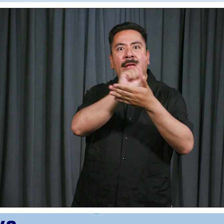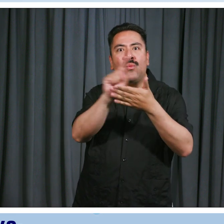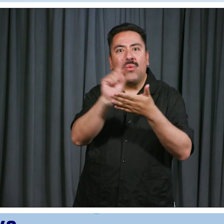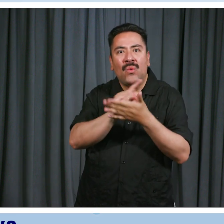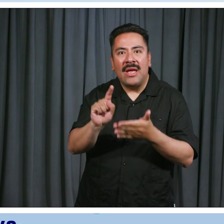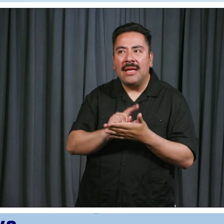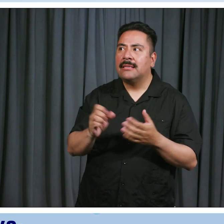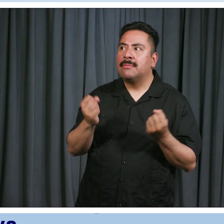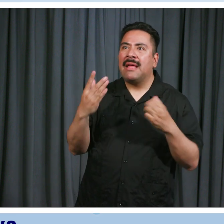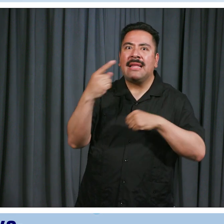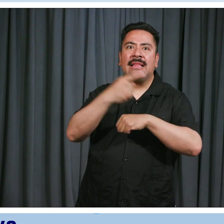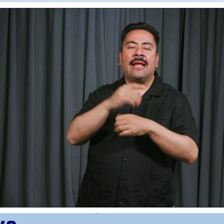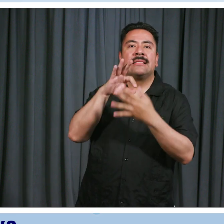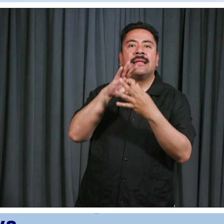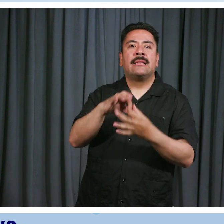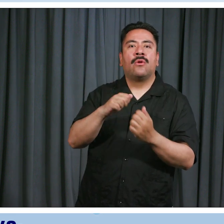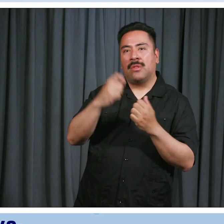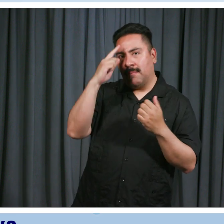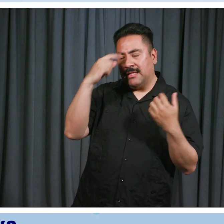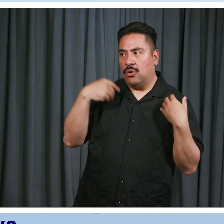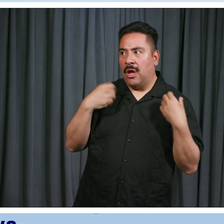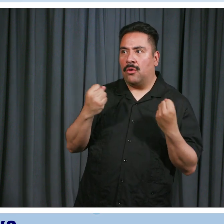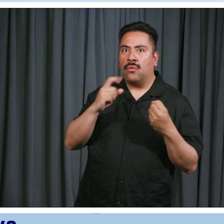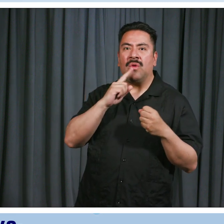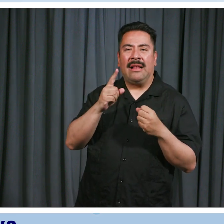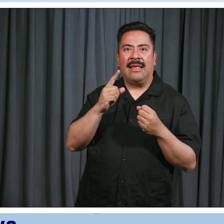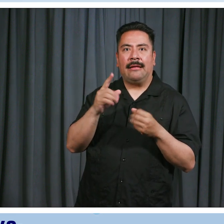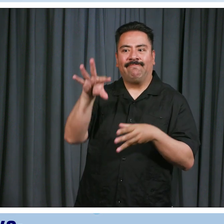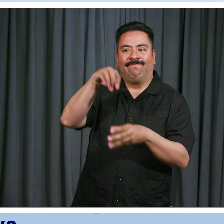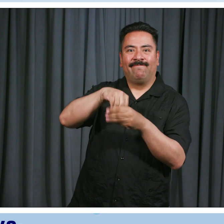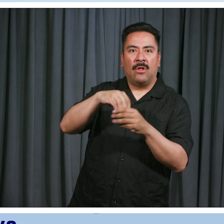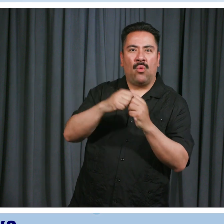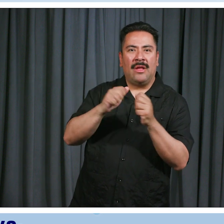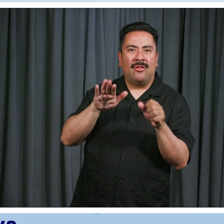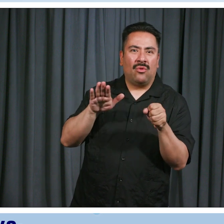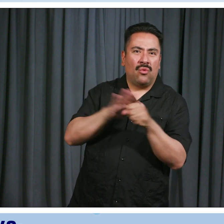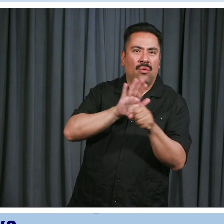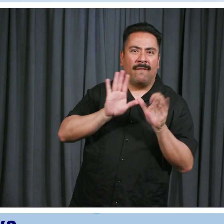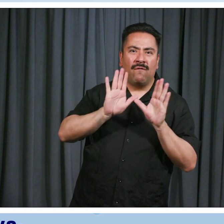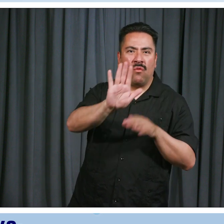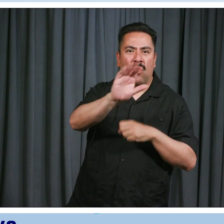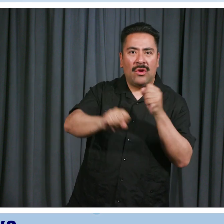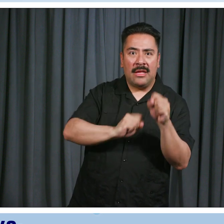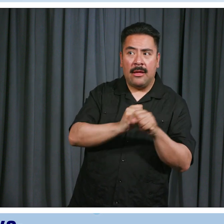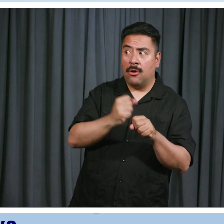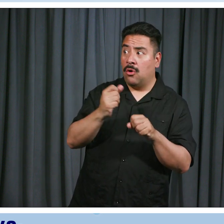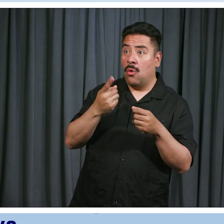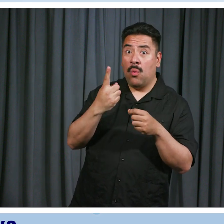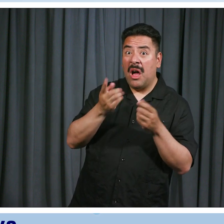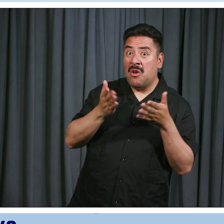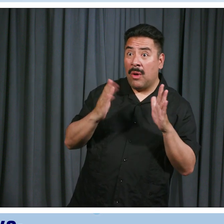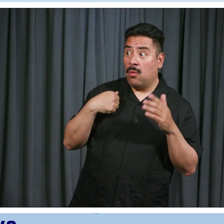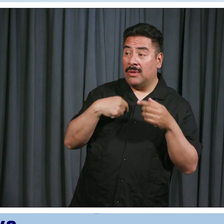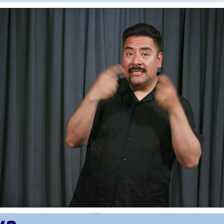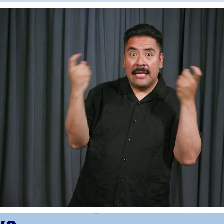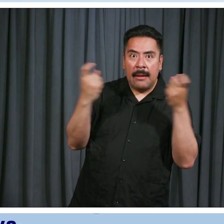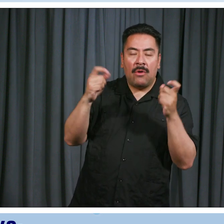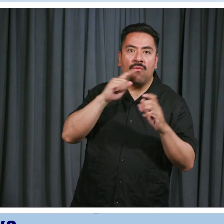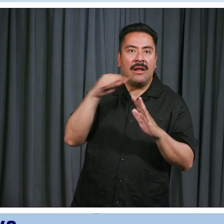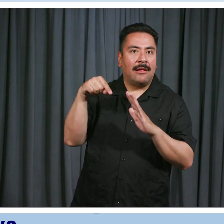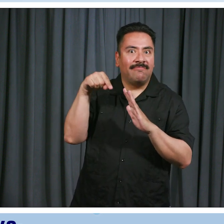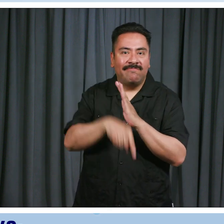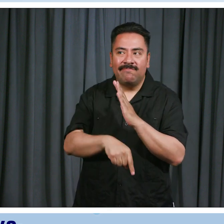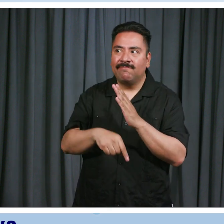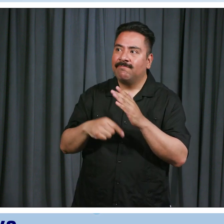now associated with mental health, and so it's really woven through the year. But some of the ways that we celebrate is to just like really dig deep